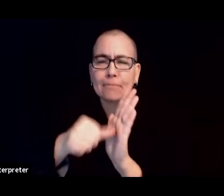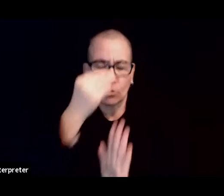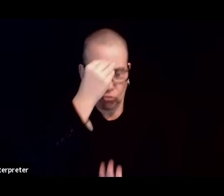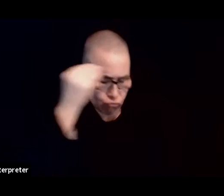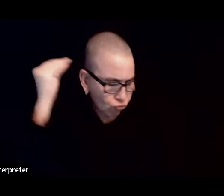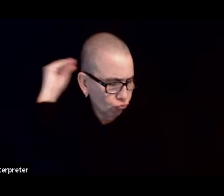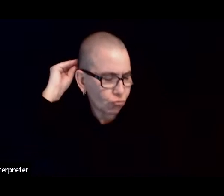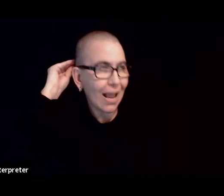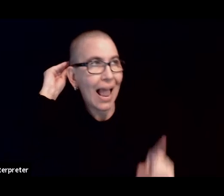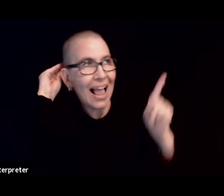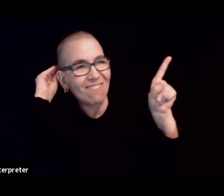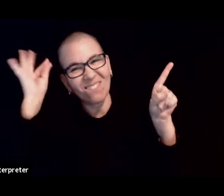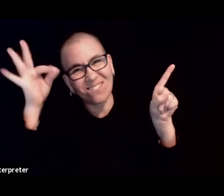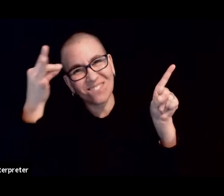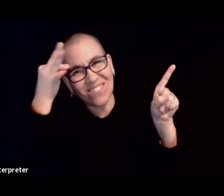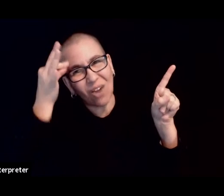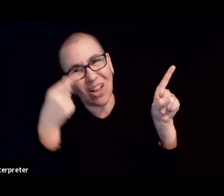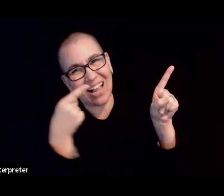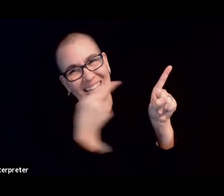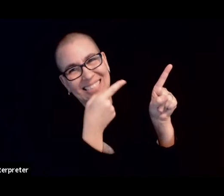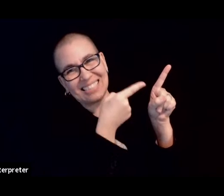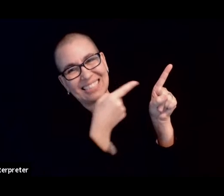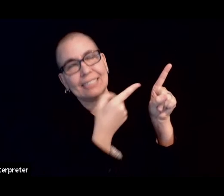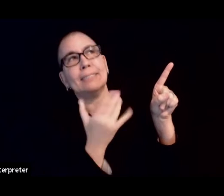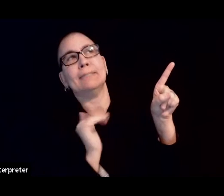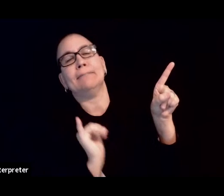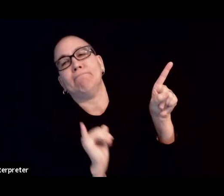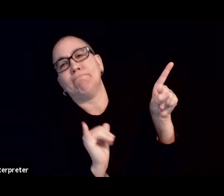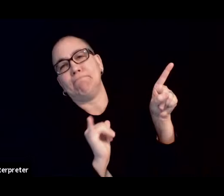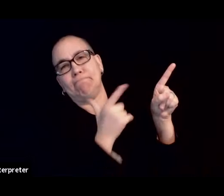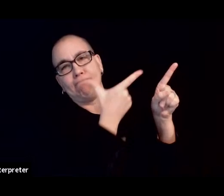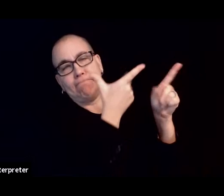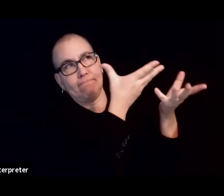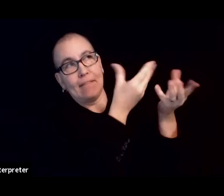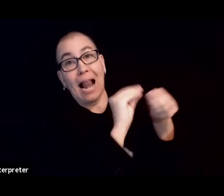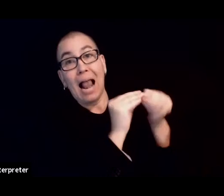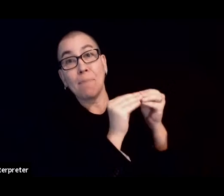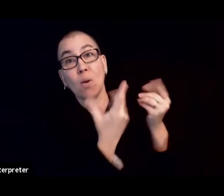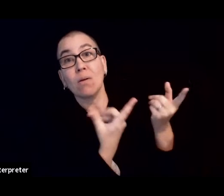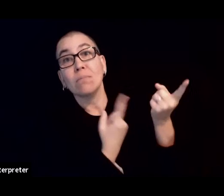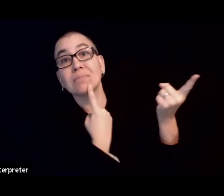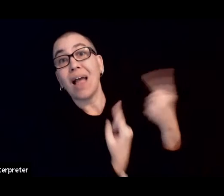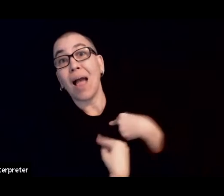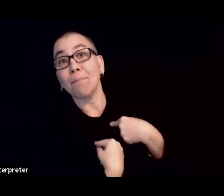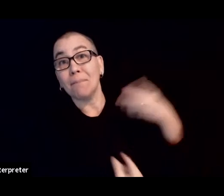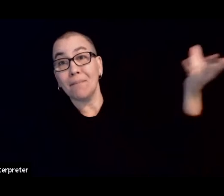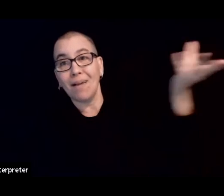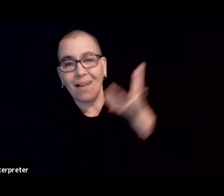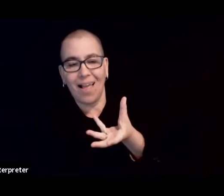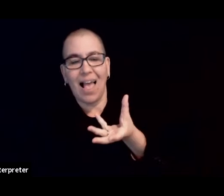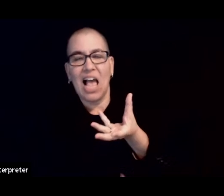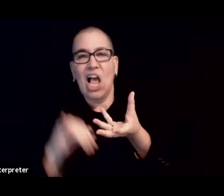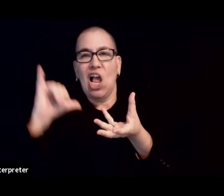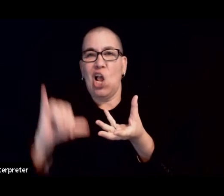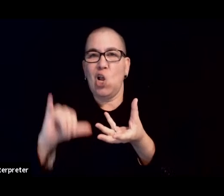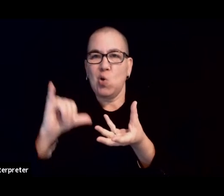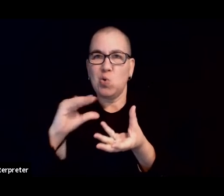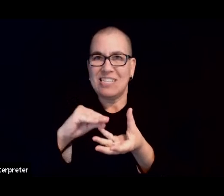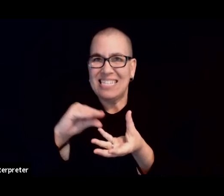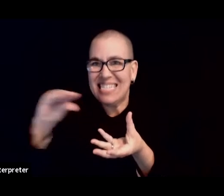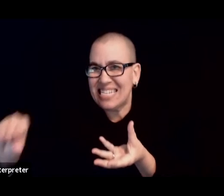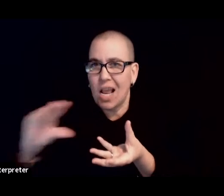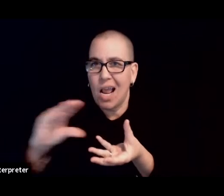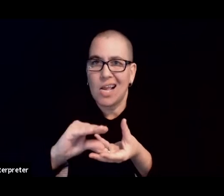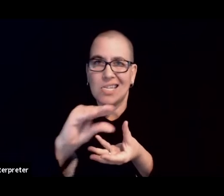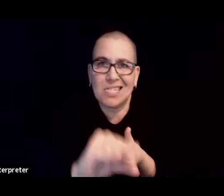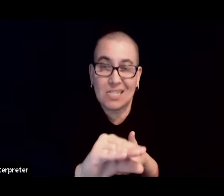We indicate how best to distribute that to the regions, and then the federal government ships it through their systems directly